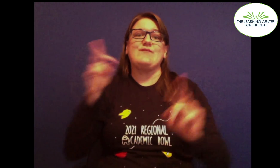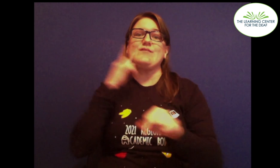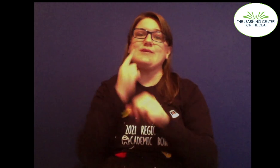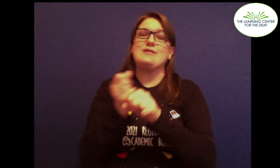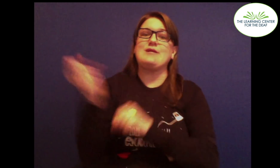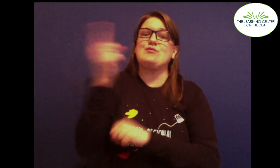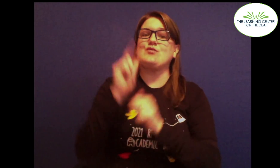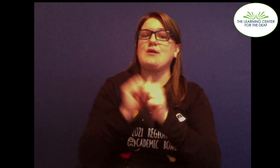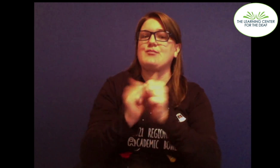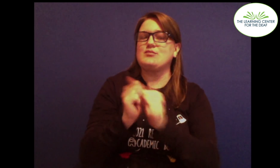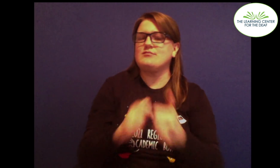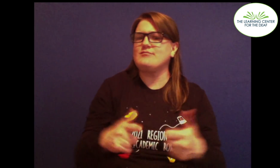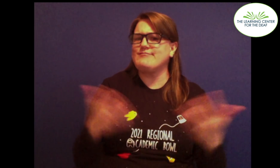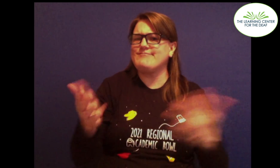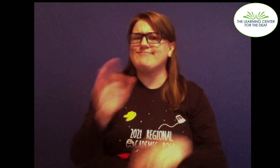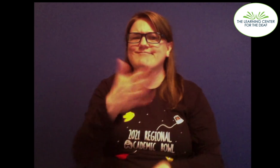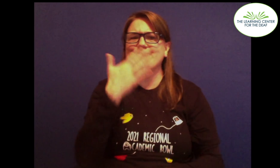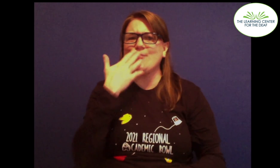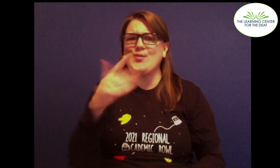year's competition is a really great question.